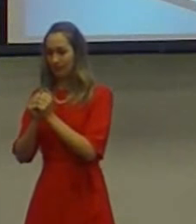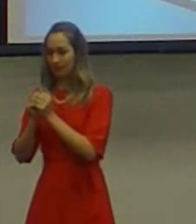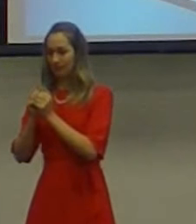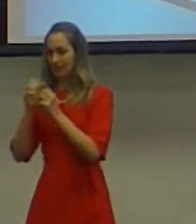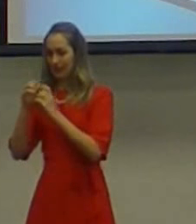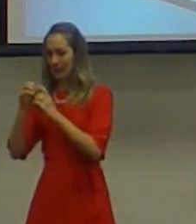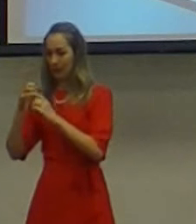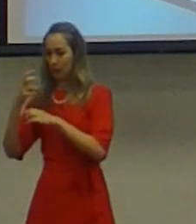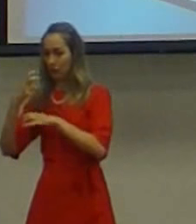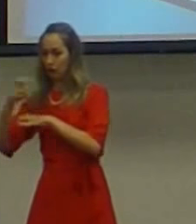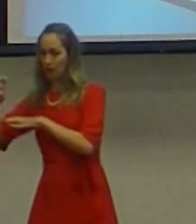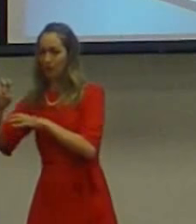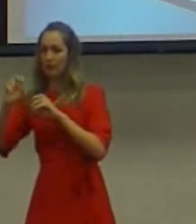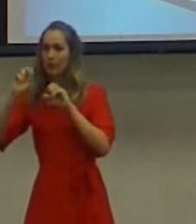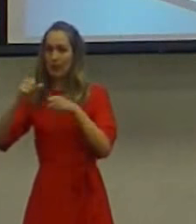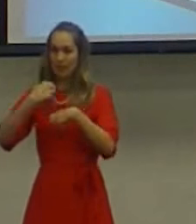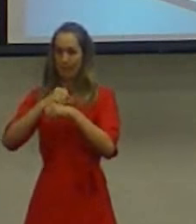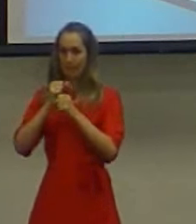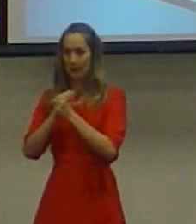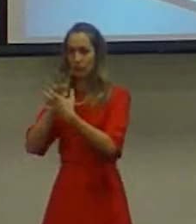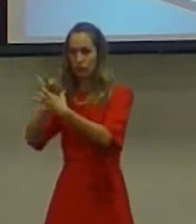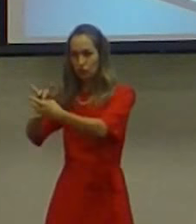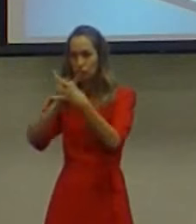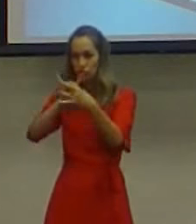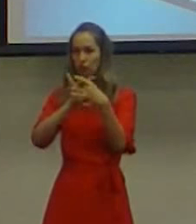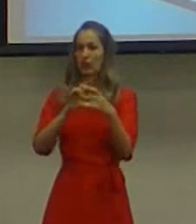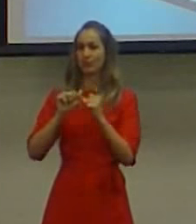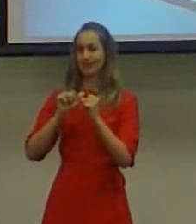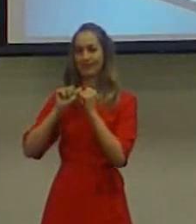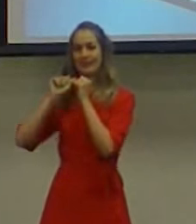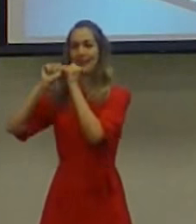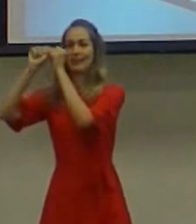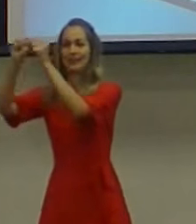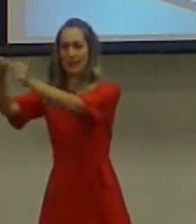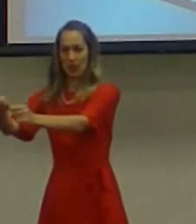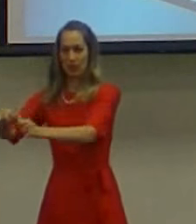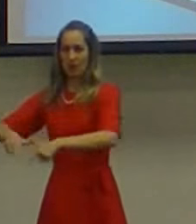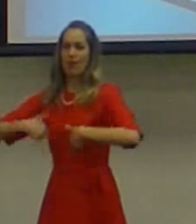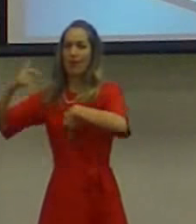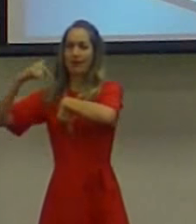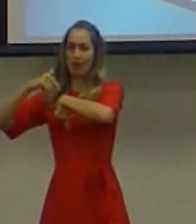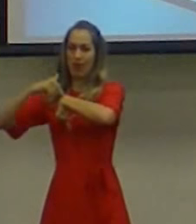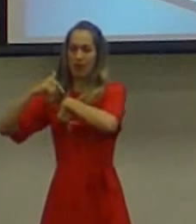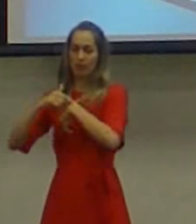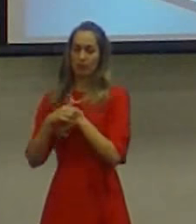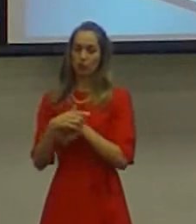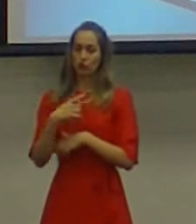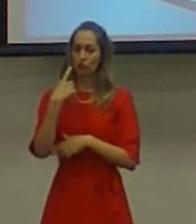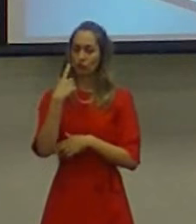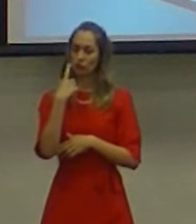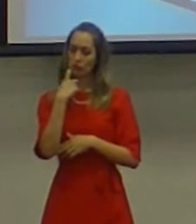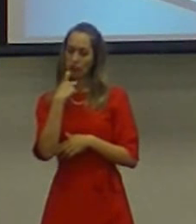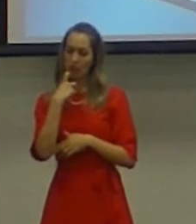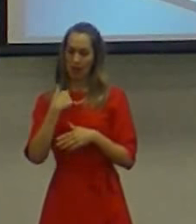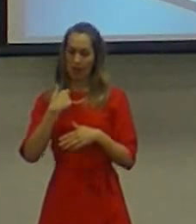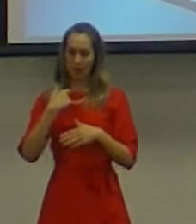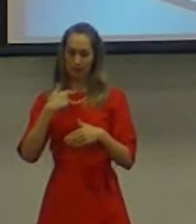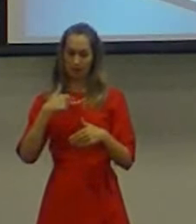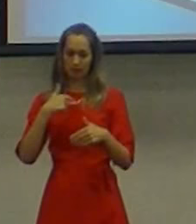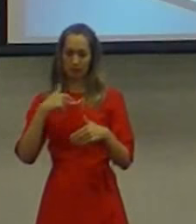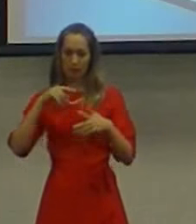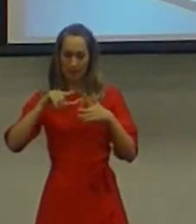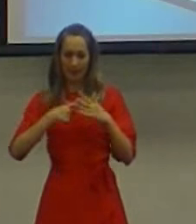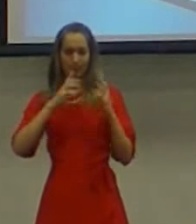that will last probably an entire lifetime. And so just the other day, I started talking again with a young man named Marlon